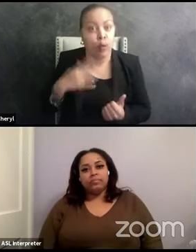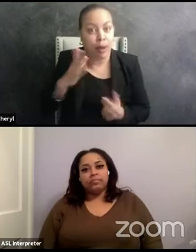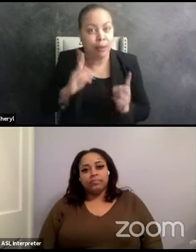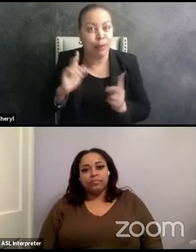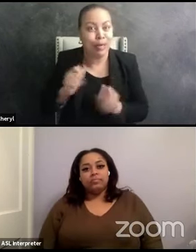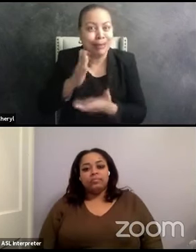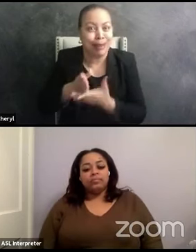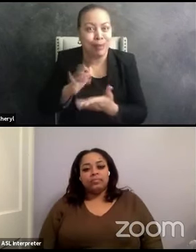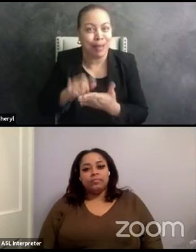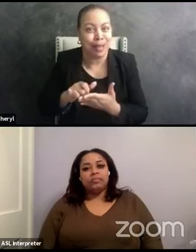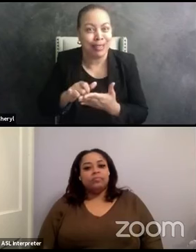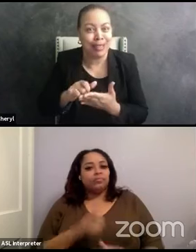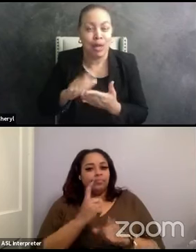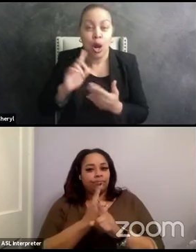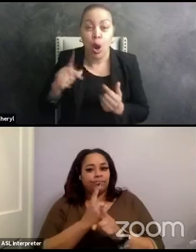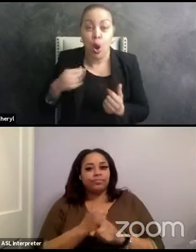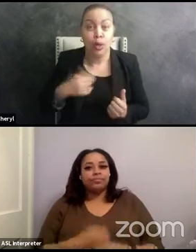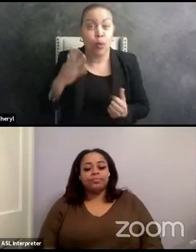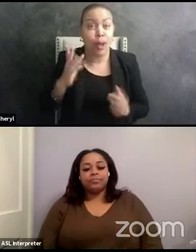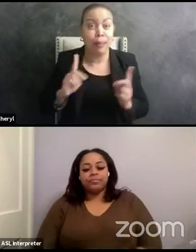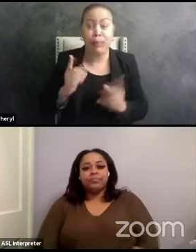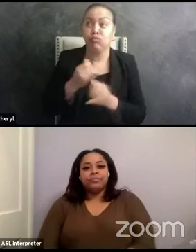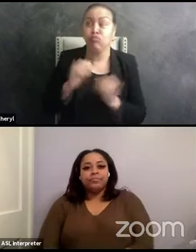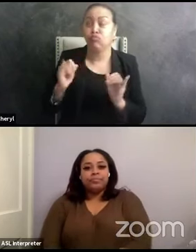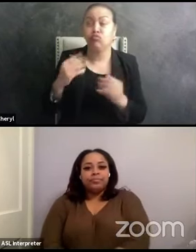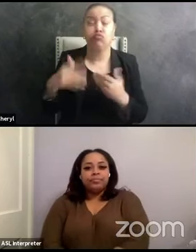Right. Only white people get to move with pure autonomy through the world and then